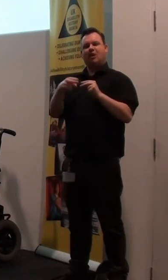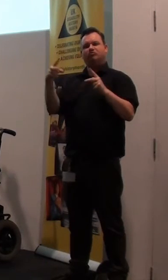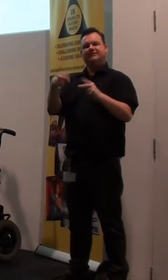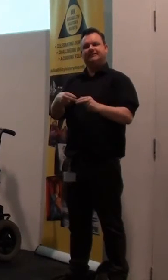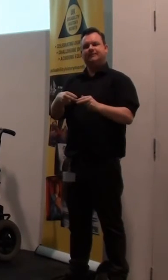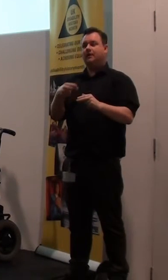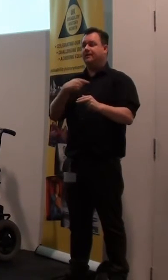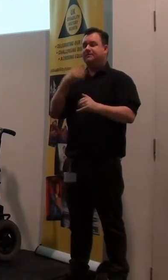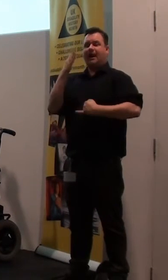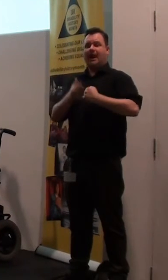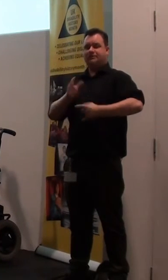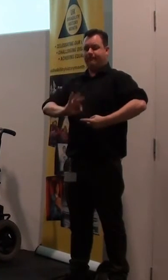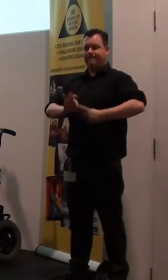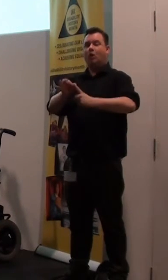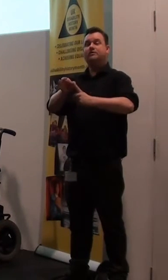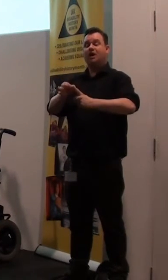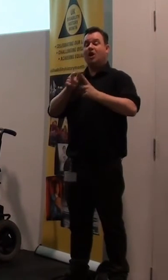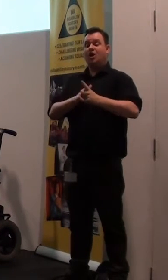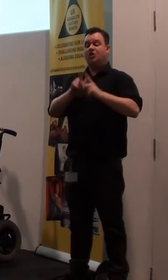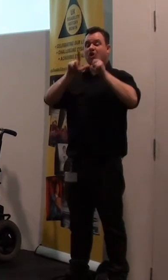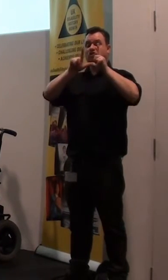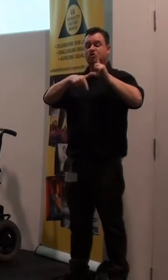last point. If we're going to change the terms in which